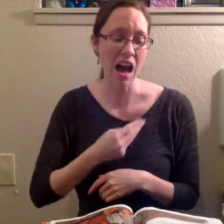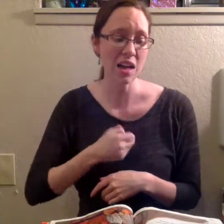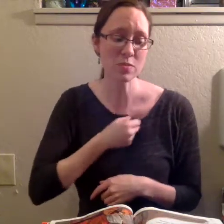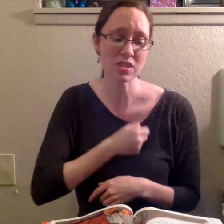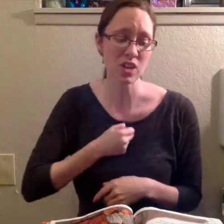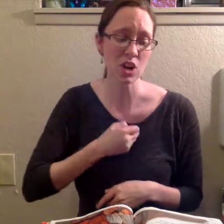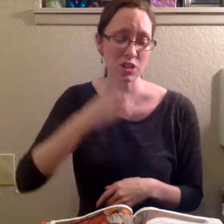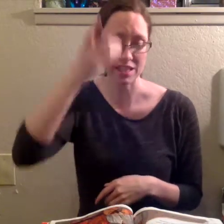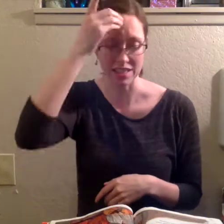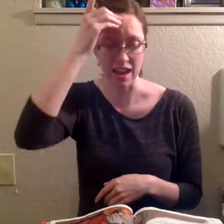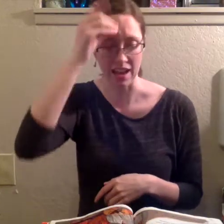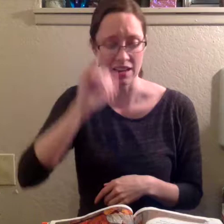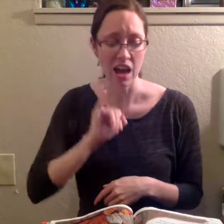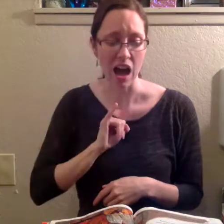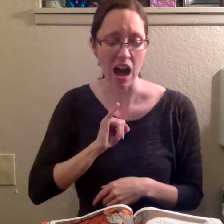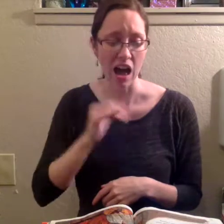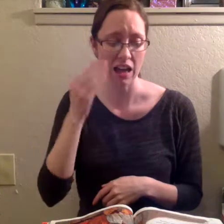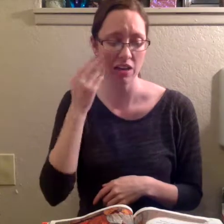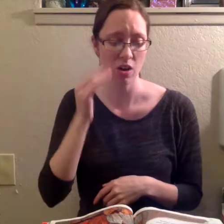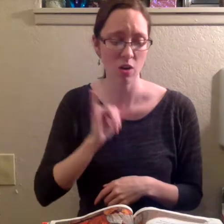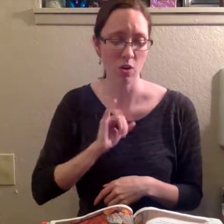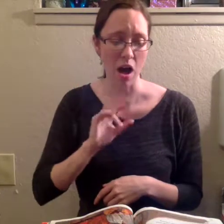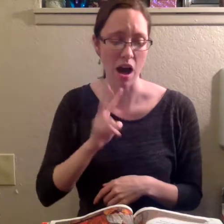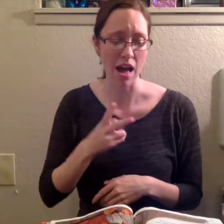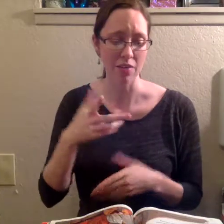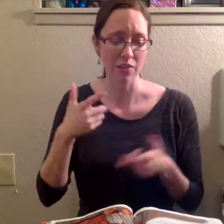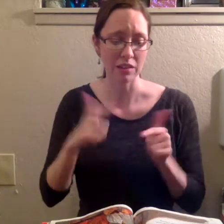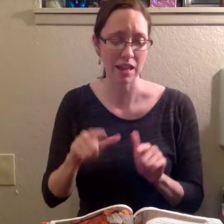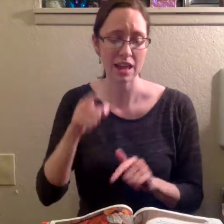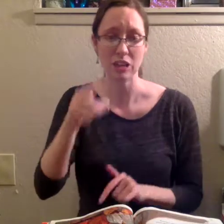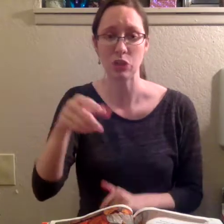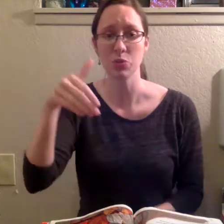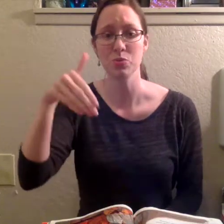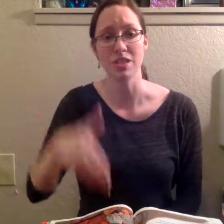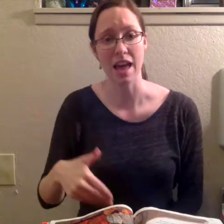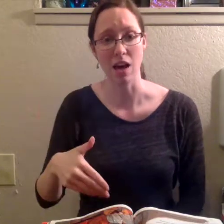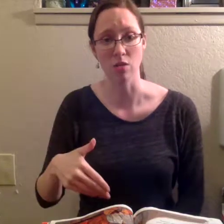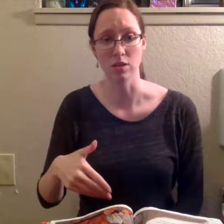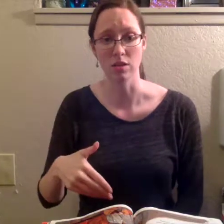I'm sorry, Dad. I know I've let you down."